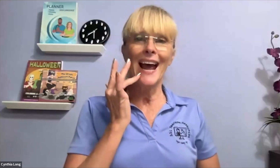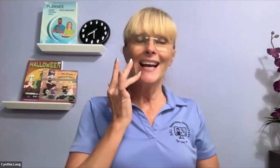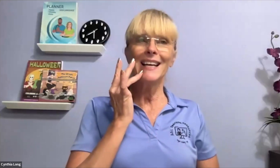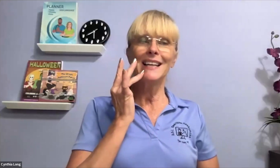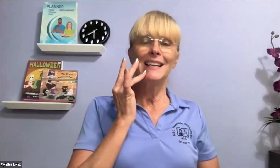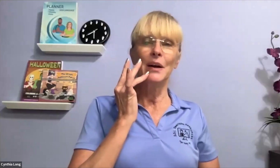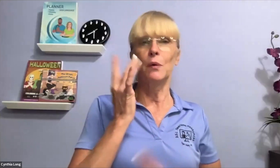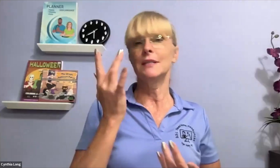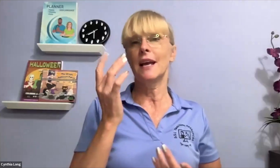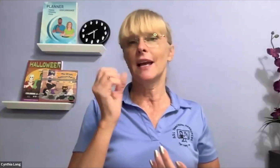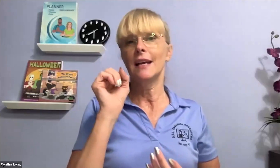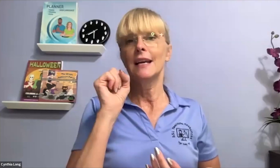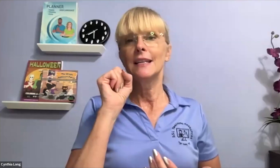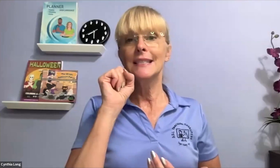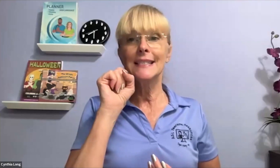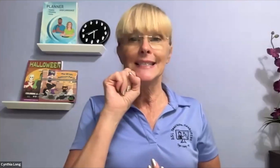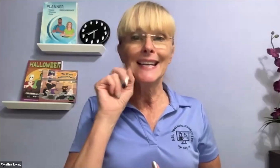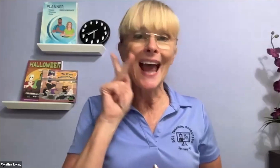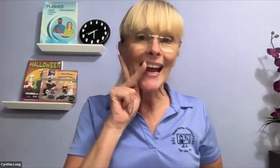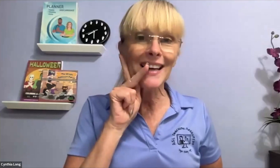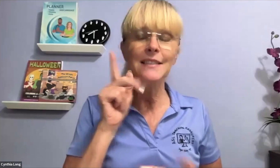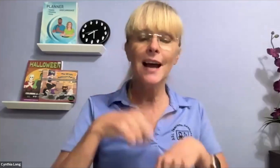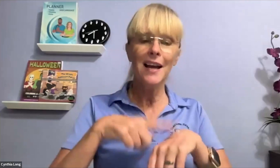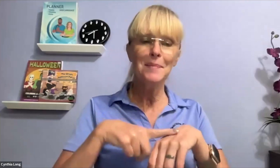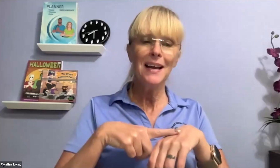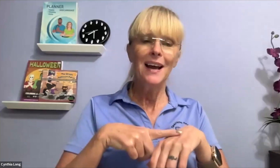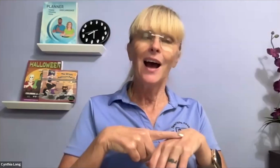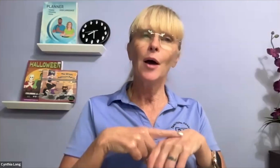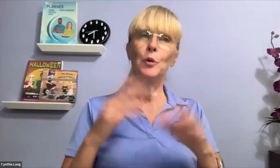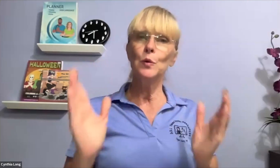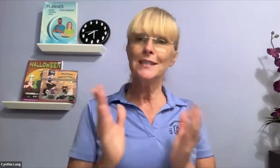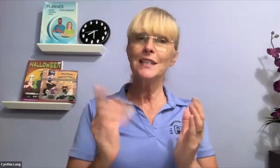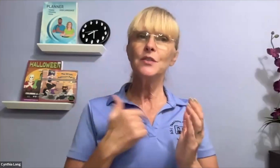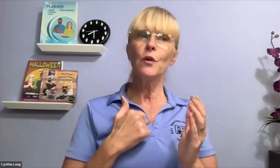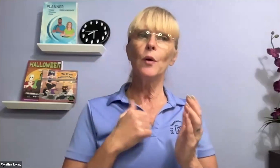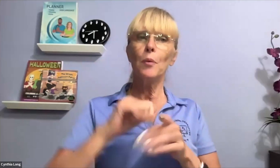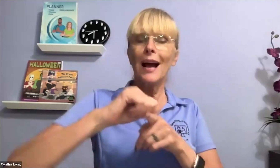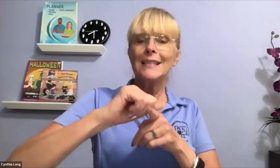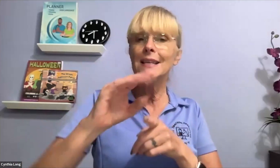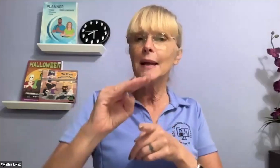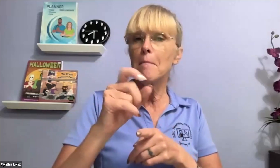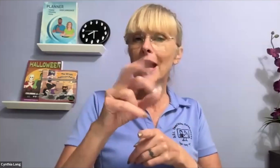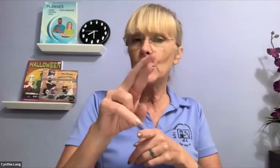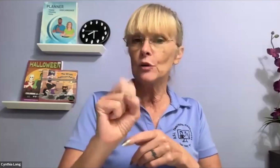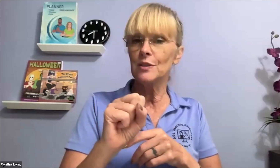Snack, we say snack time. Use this for practicing